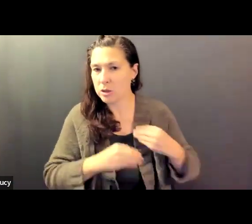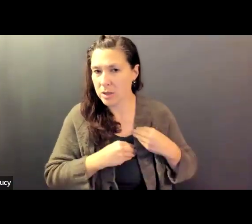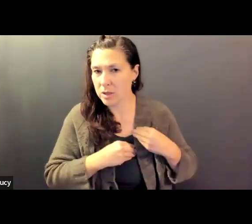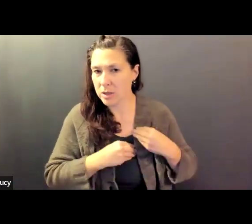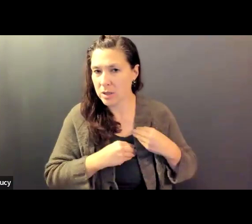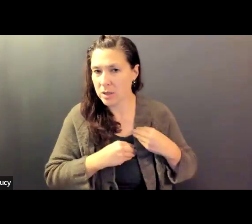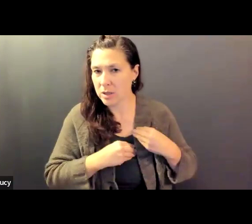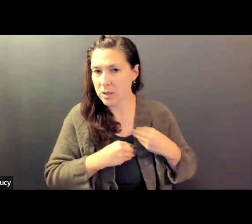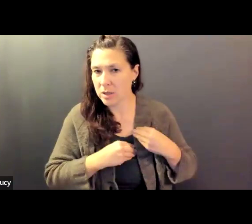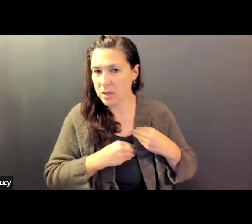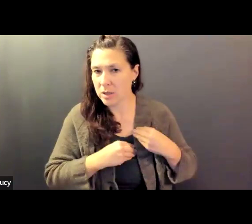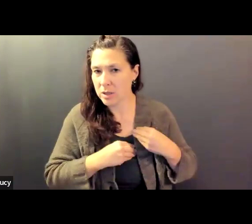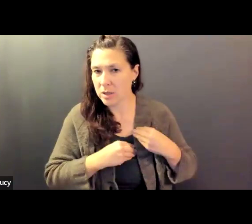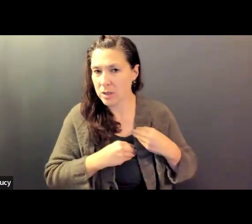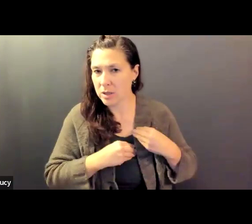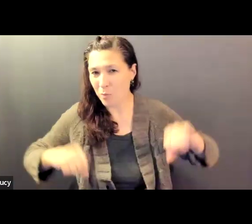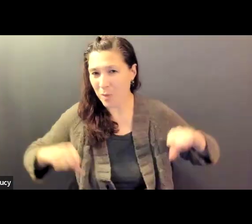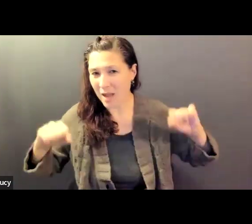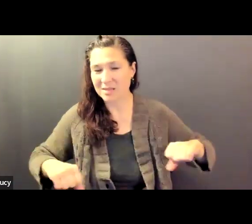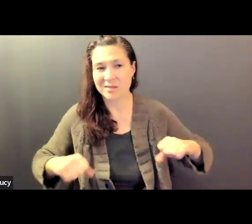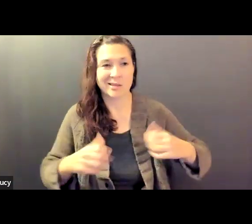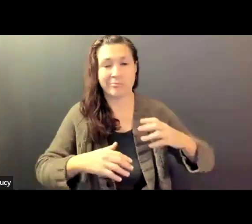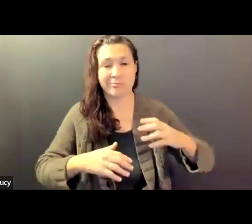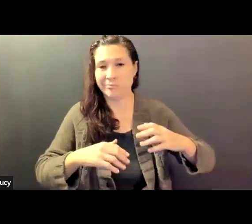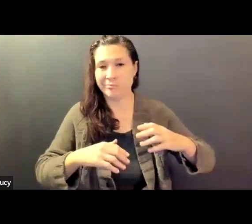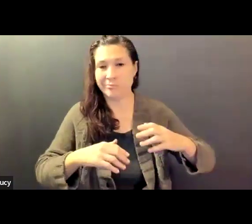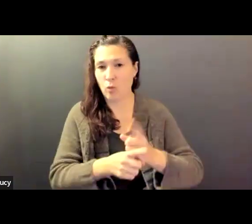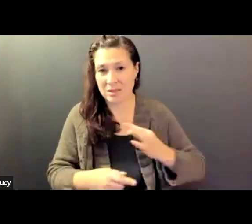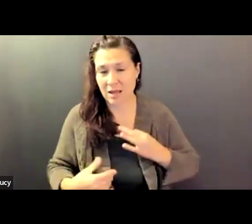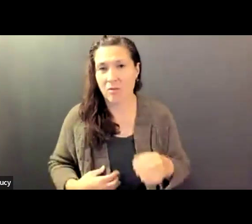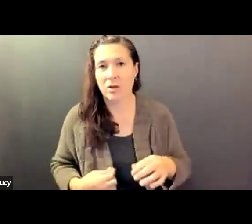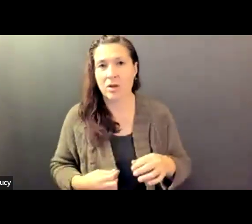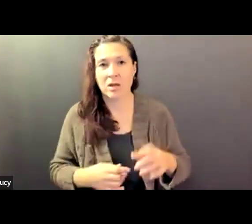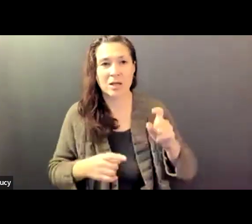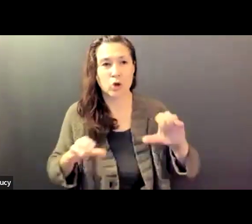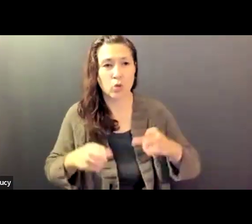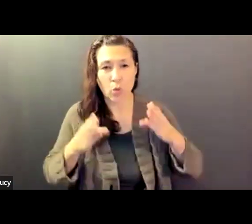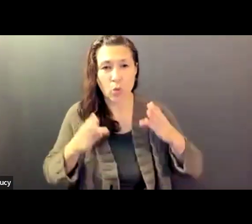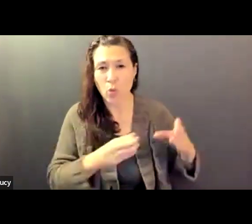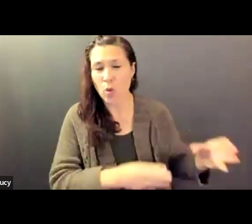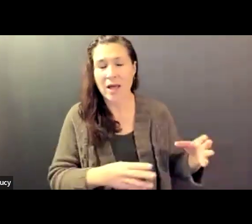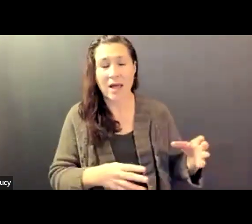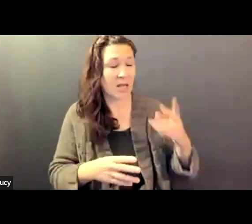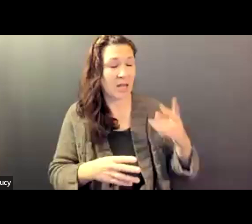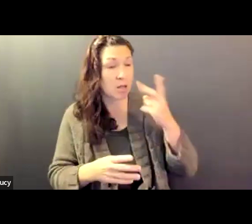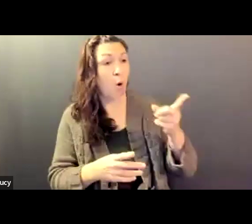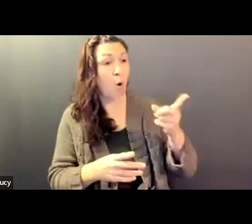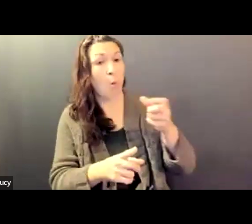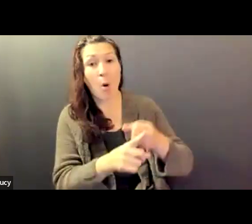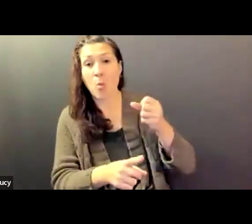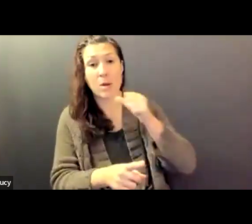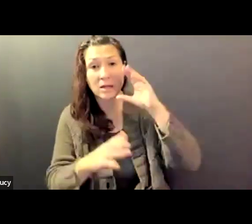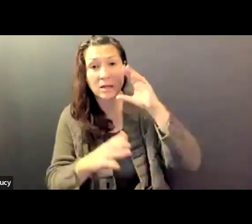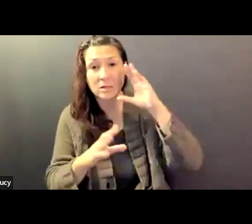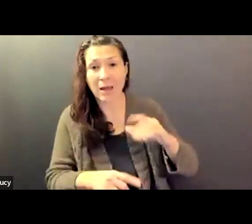for things that we might not have expected that we need to either add resource in or we need to address in a different way. So